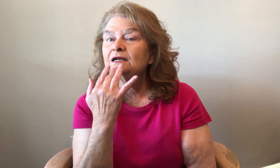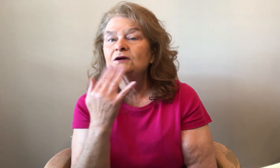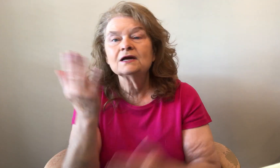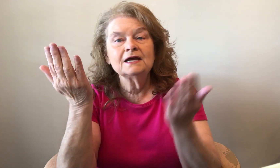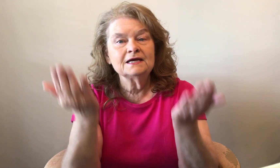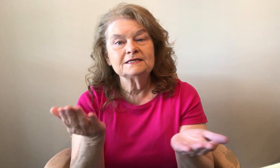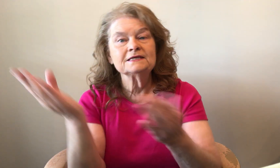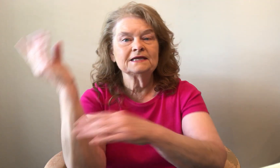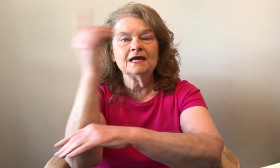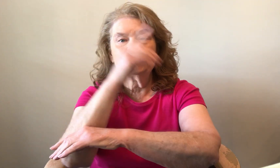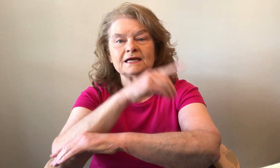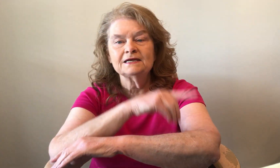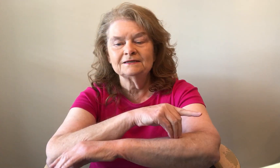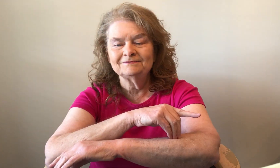color today.